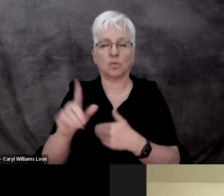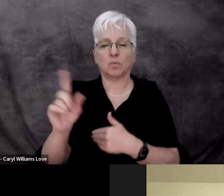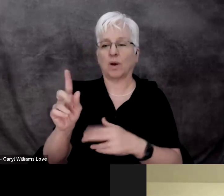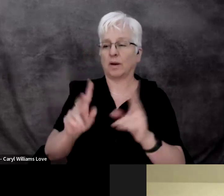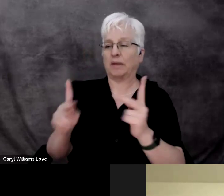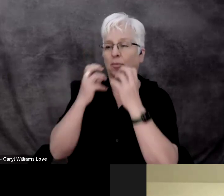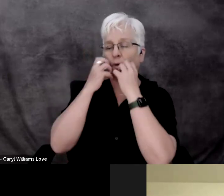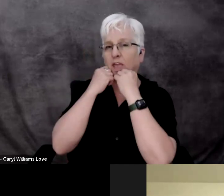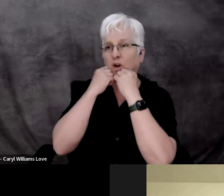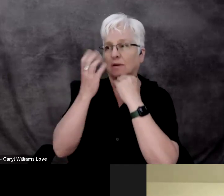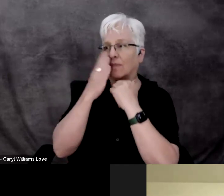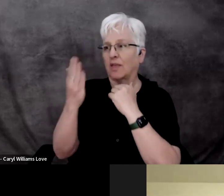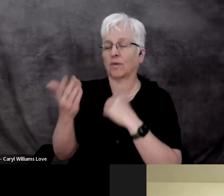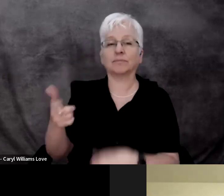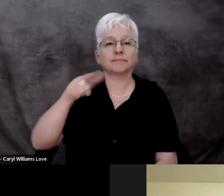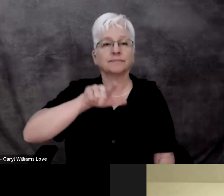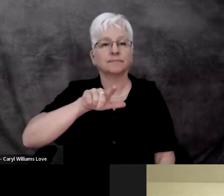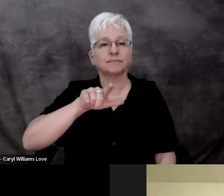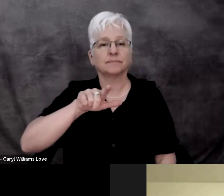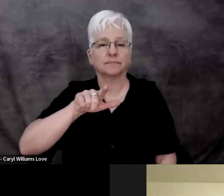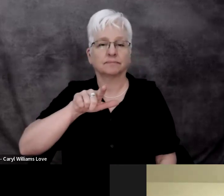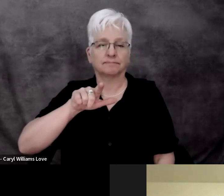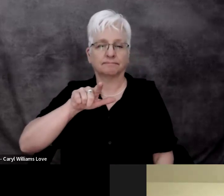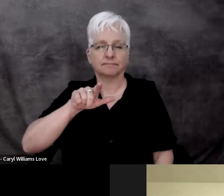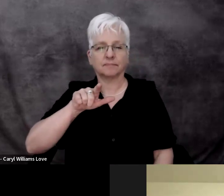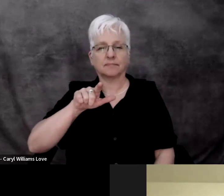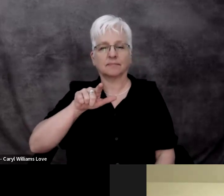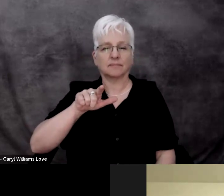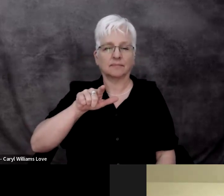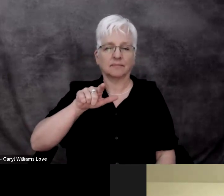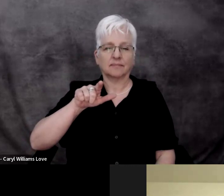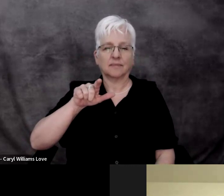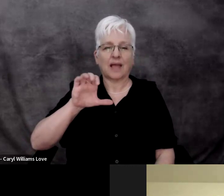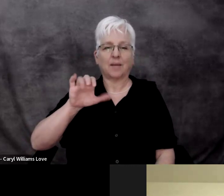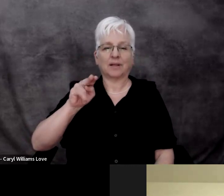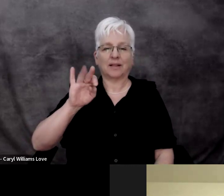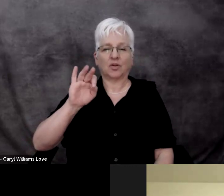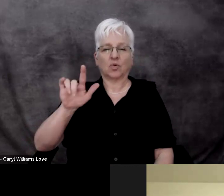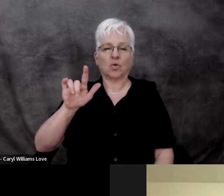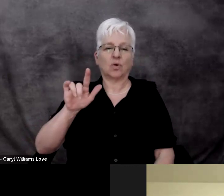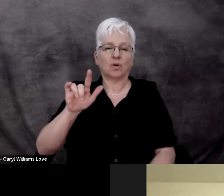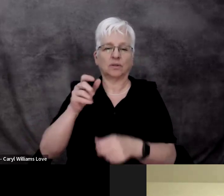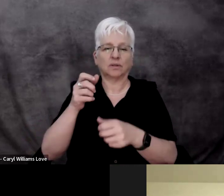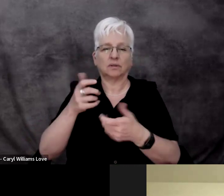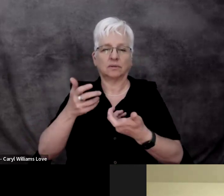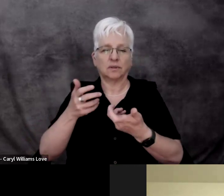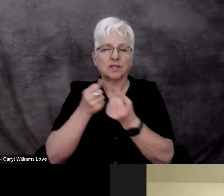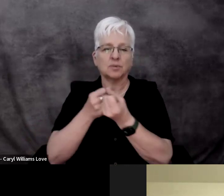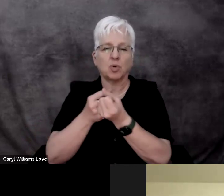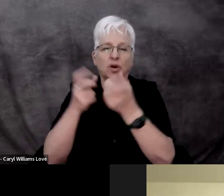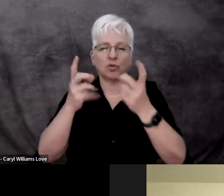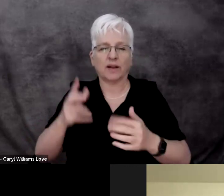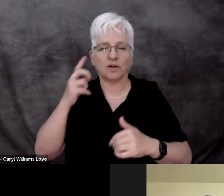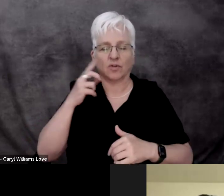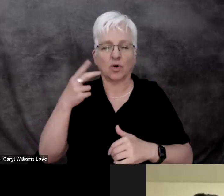Hi, my name is Deborah Hughes. I am the Clinical Supports Director for Home Human Services in Tacoma. We're a residential agency and we